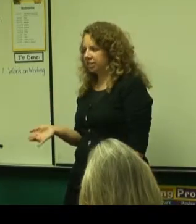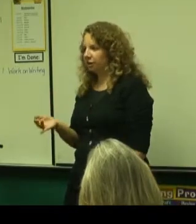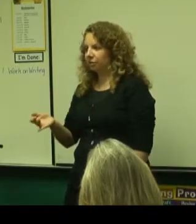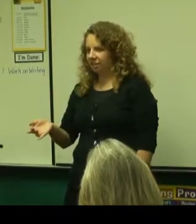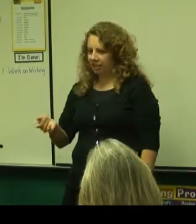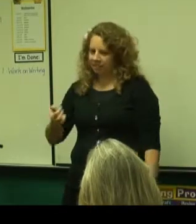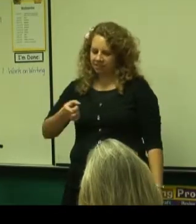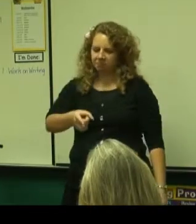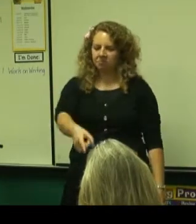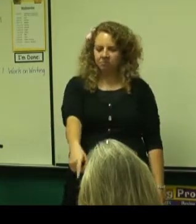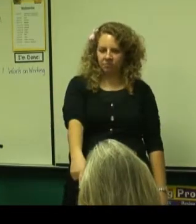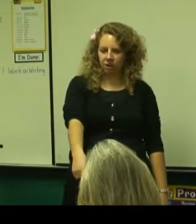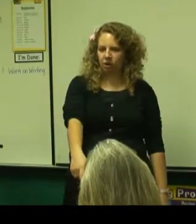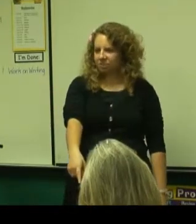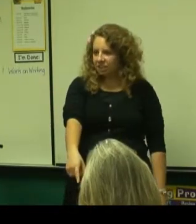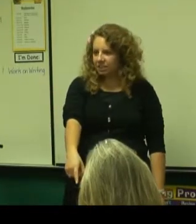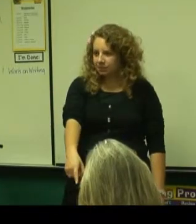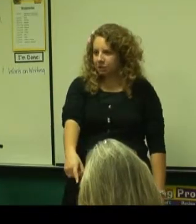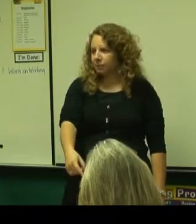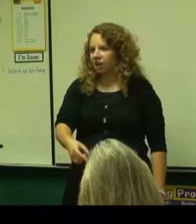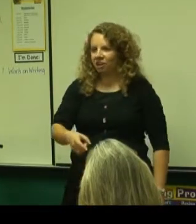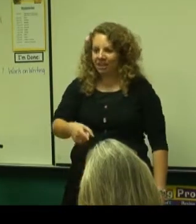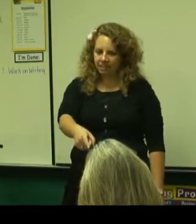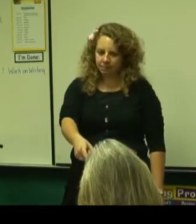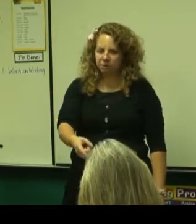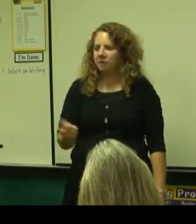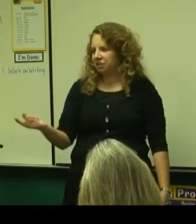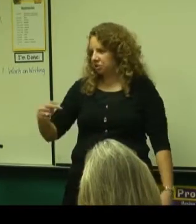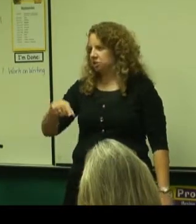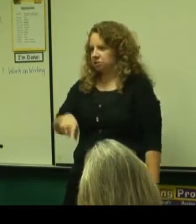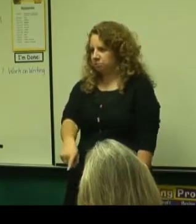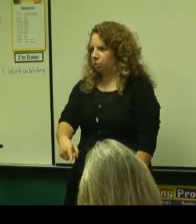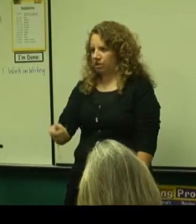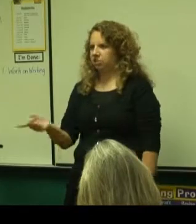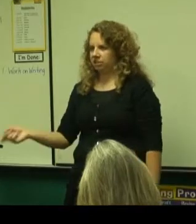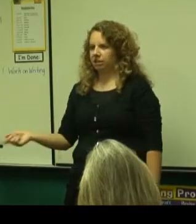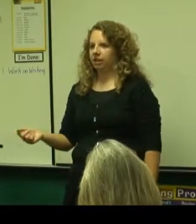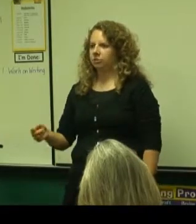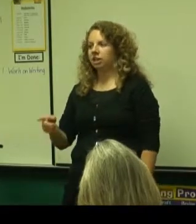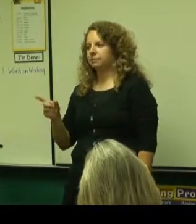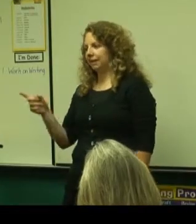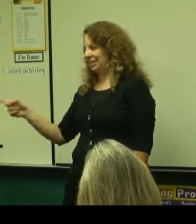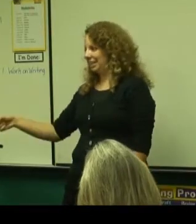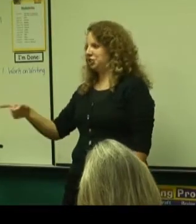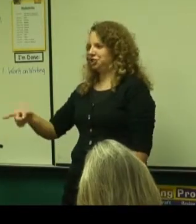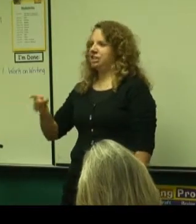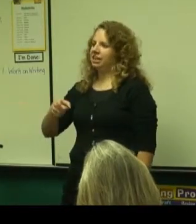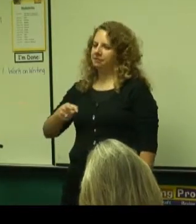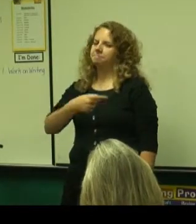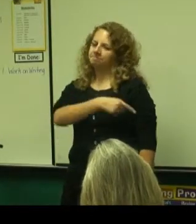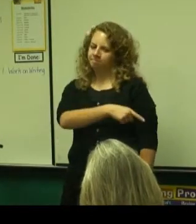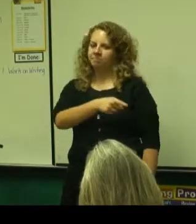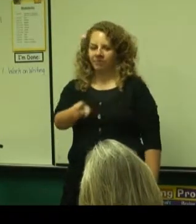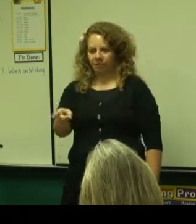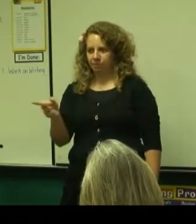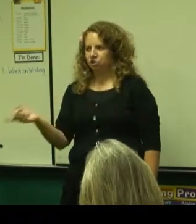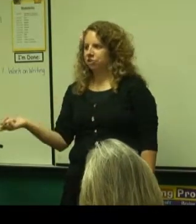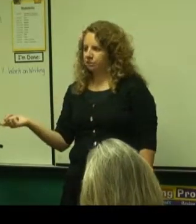say, oh this smells bad, or it smells bad, you can just point. Just like how we talked about like he, she, it, can be just the